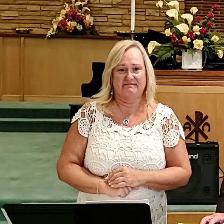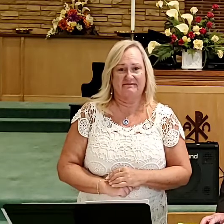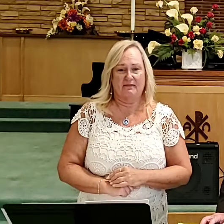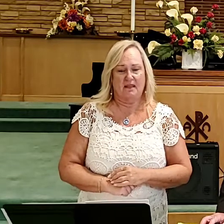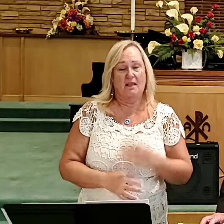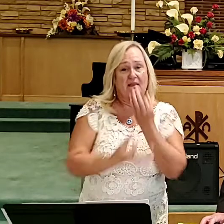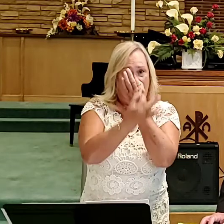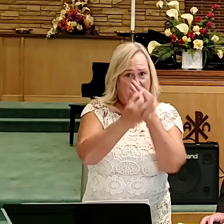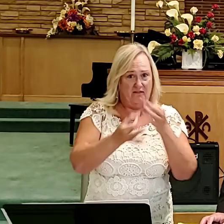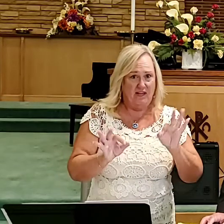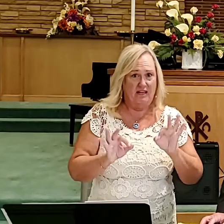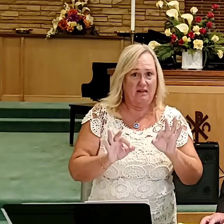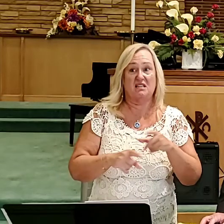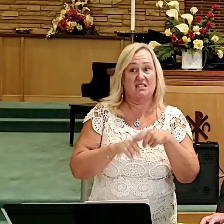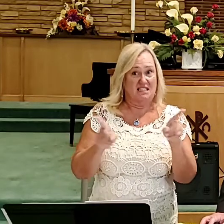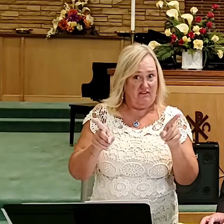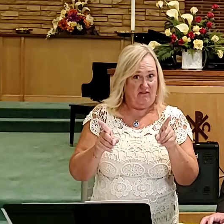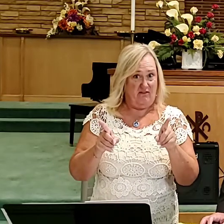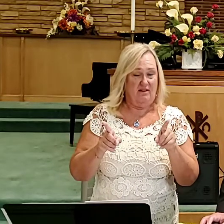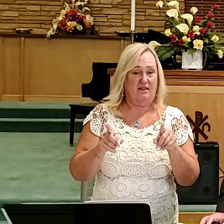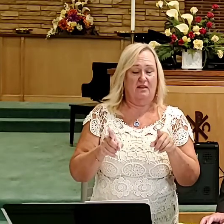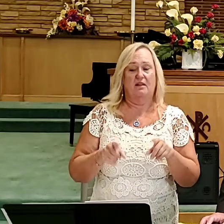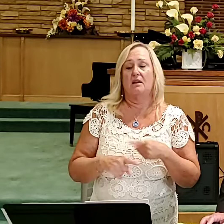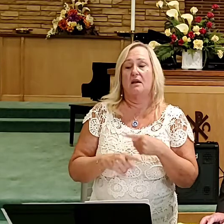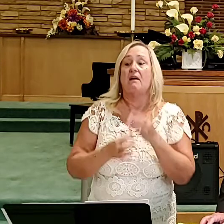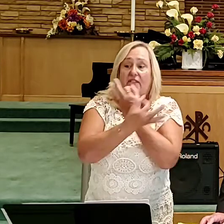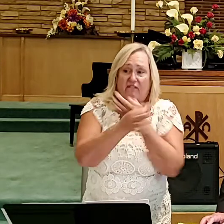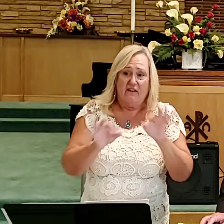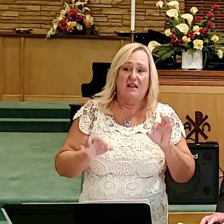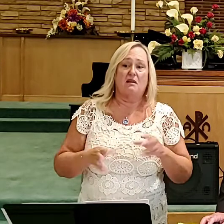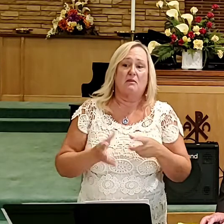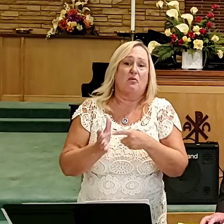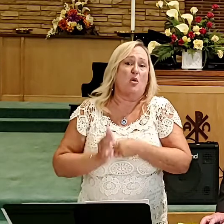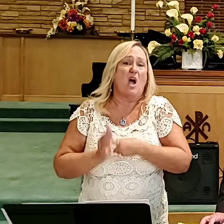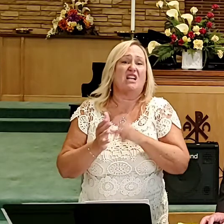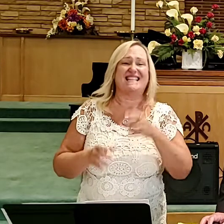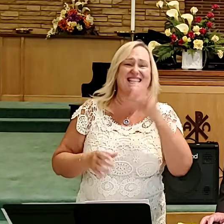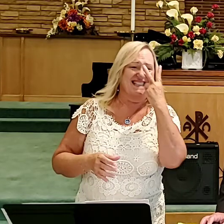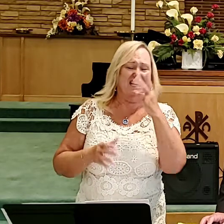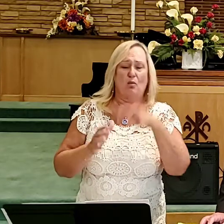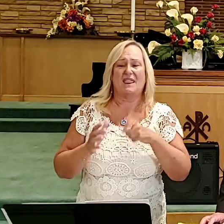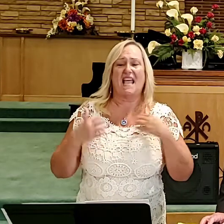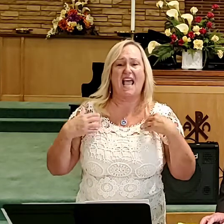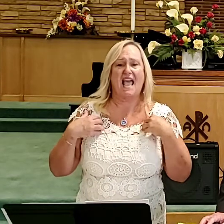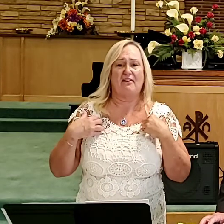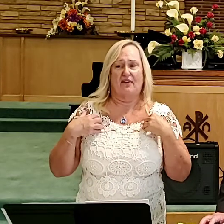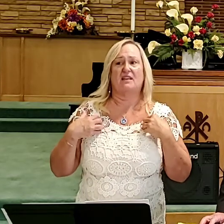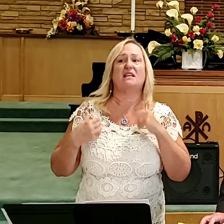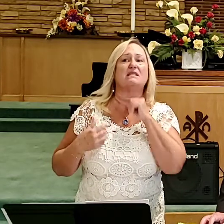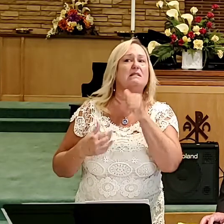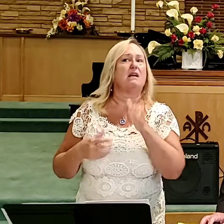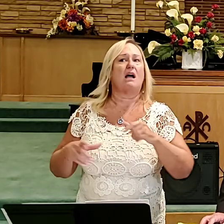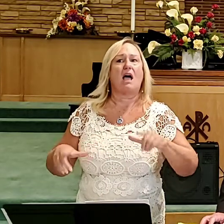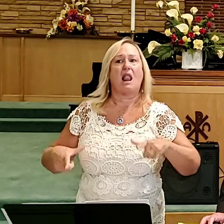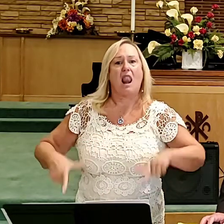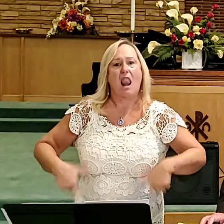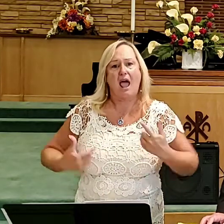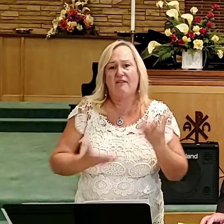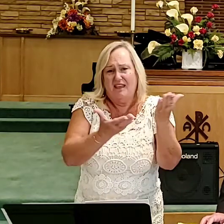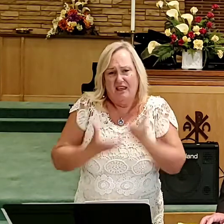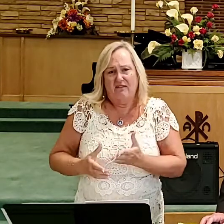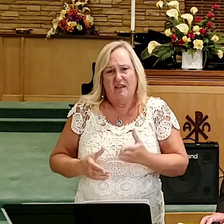But freedom is different. Freedom requires that they see that what they have isn't life-giving in the